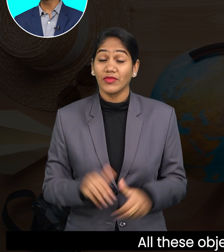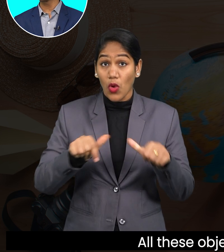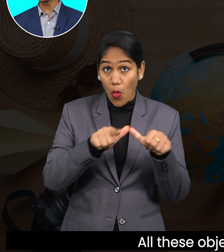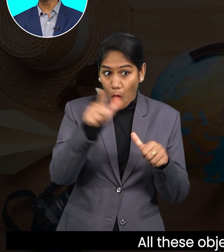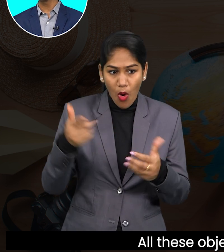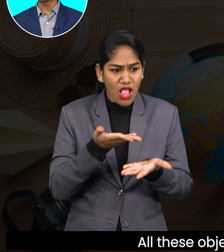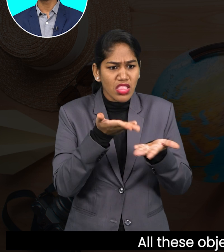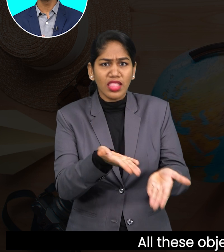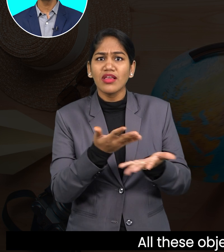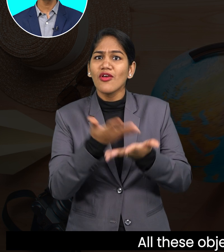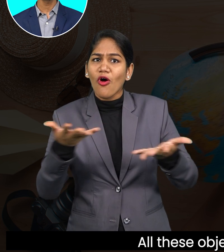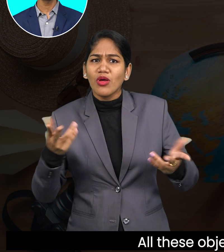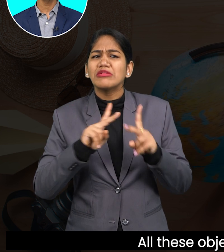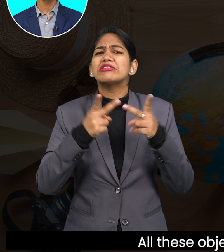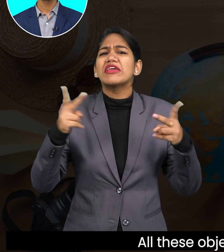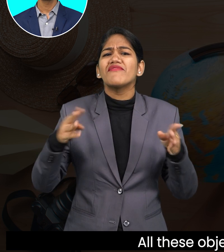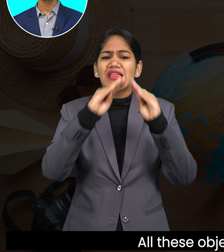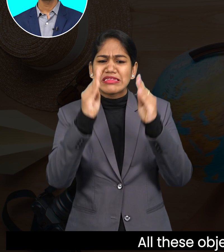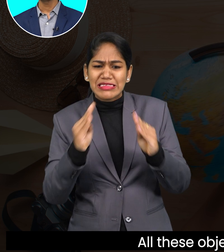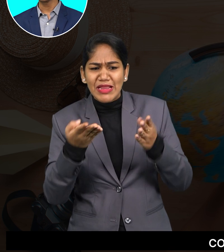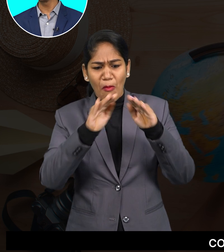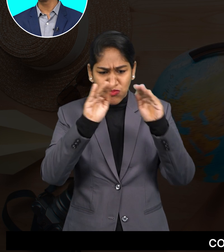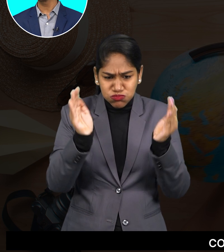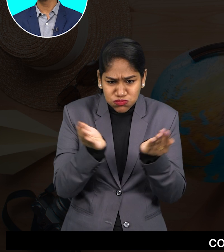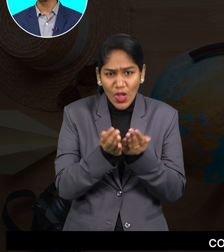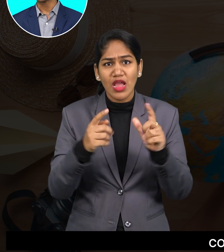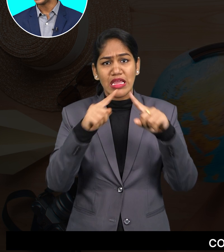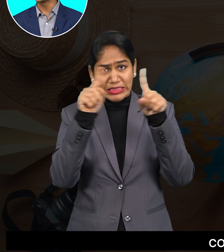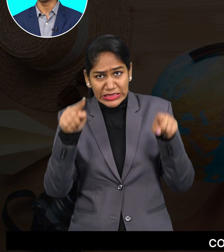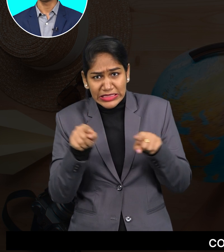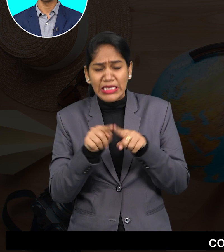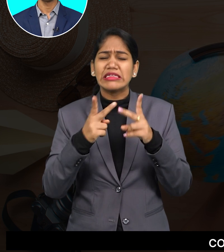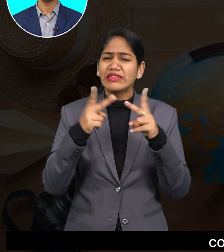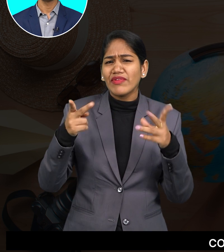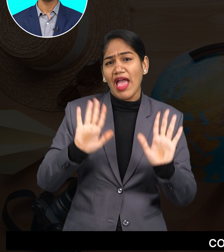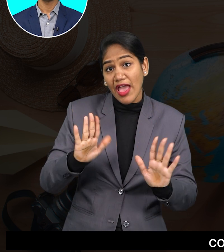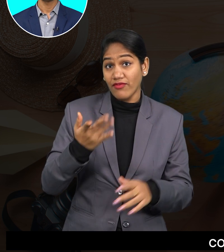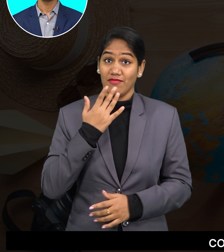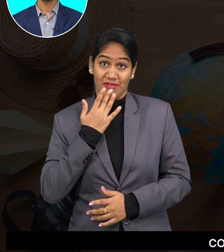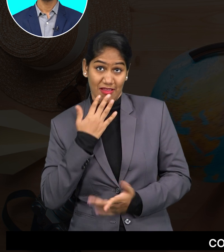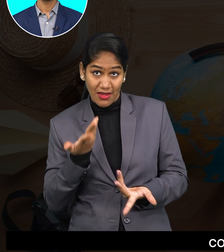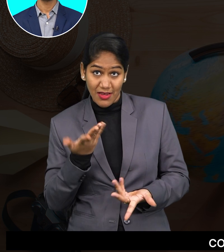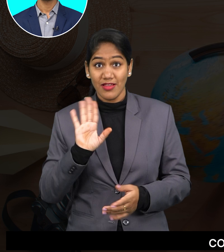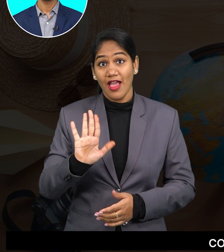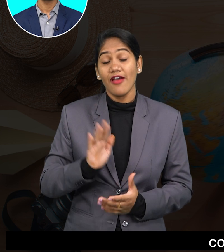All these objects have different shapes, colors, and uses.